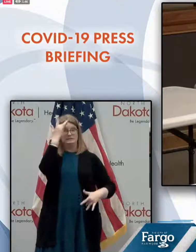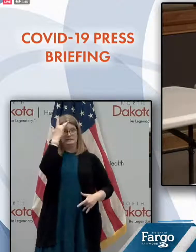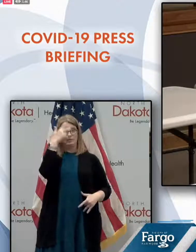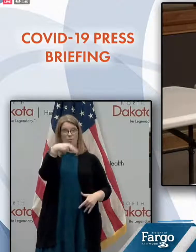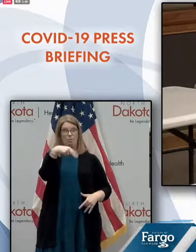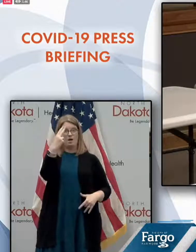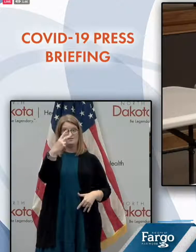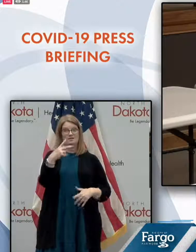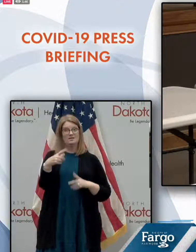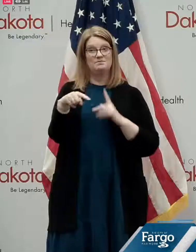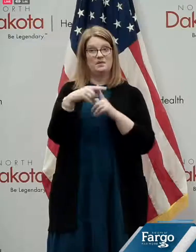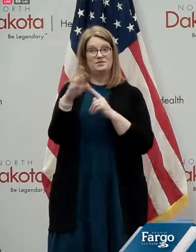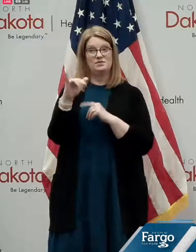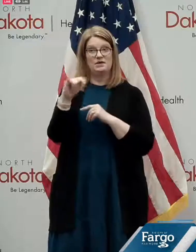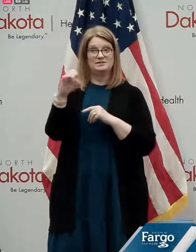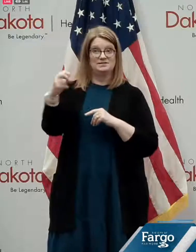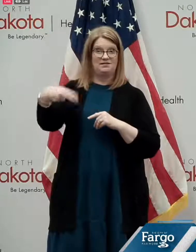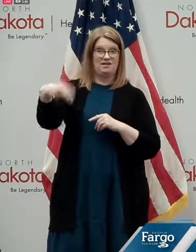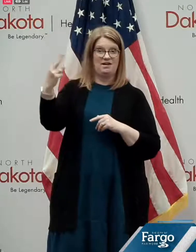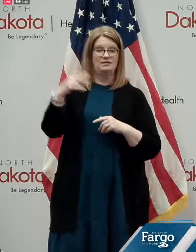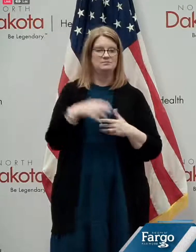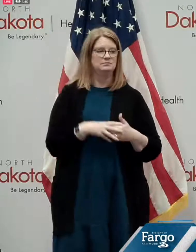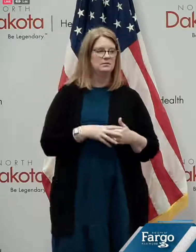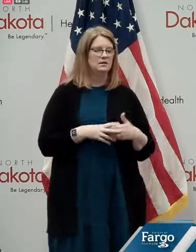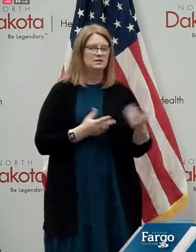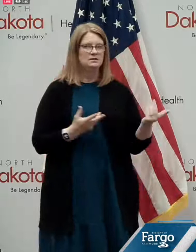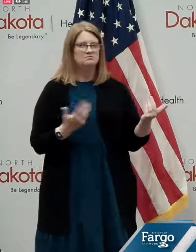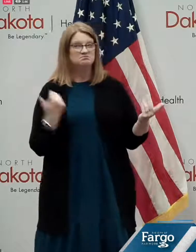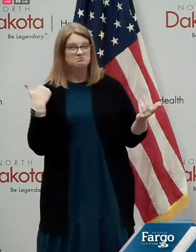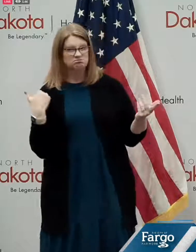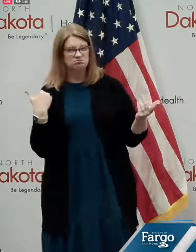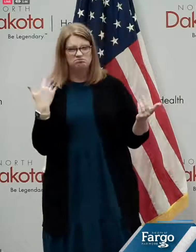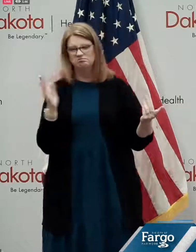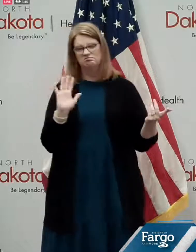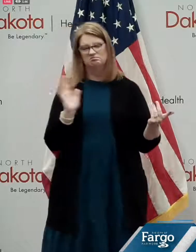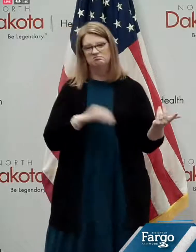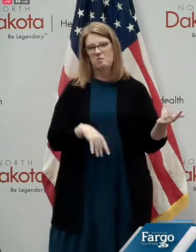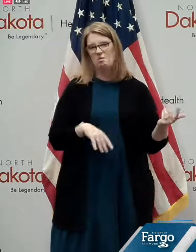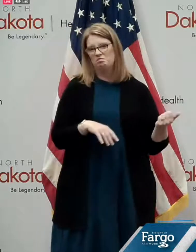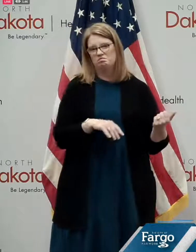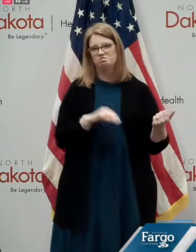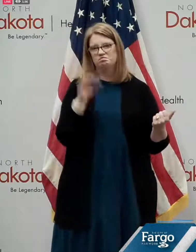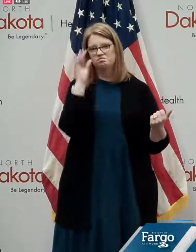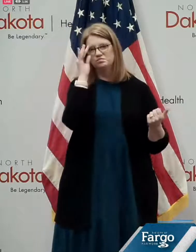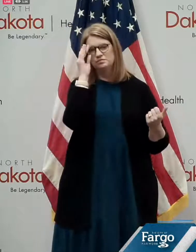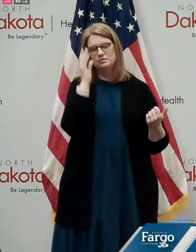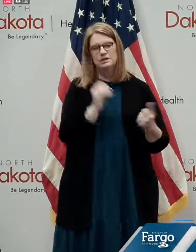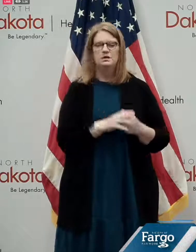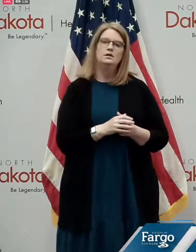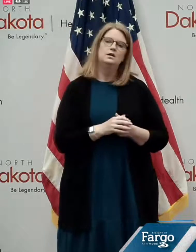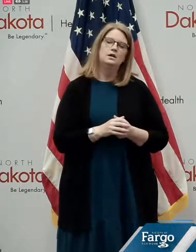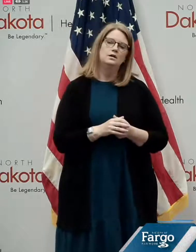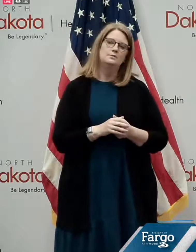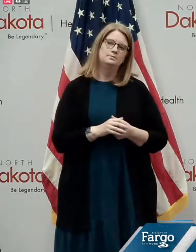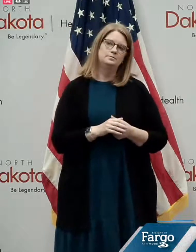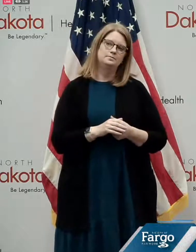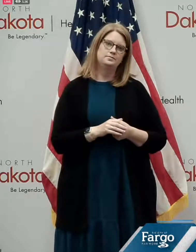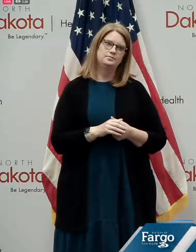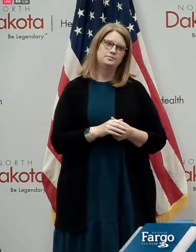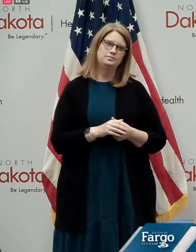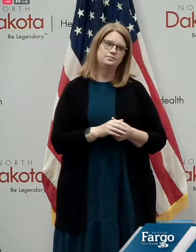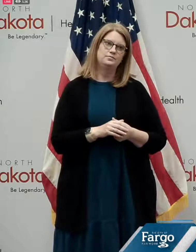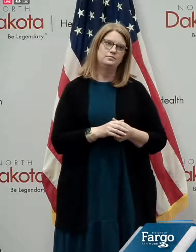positivity rates? No, I don't think it hinders at all. I mean, because we're seeing record